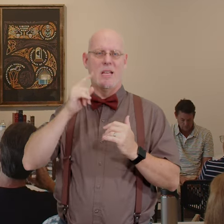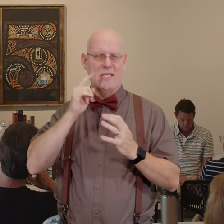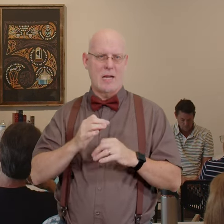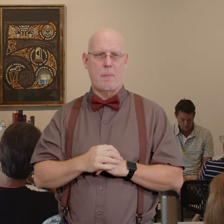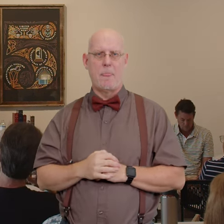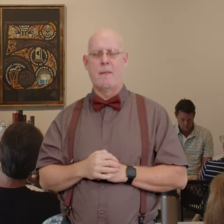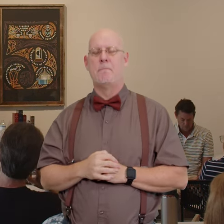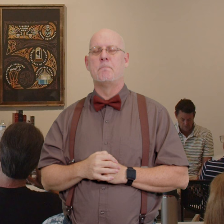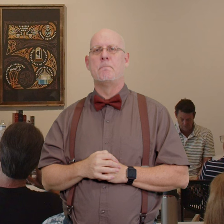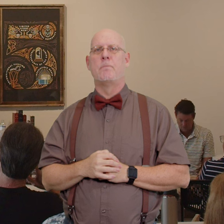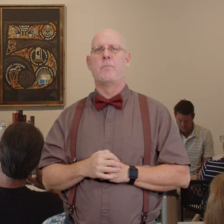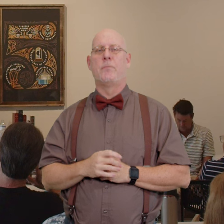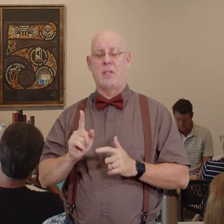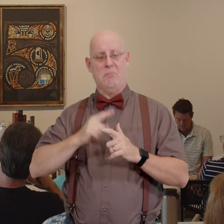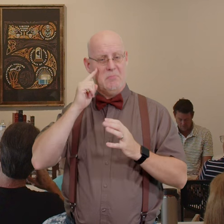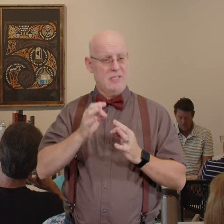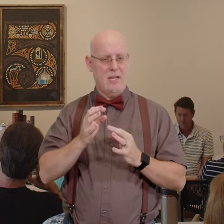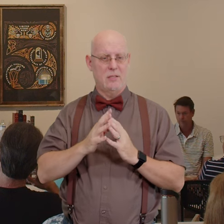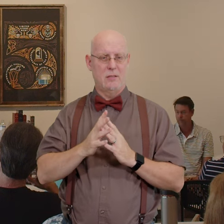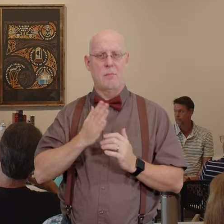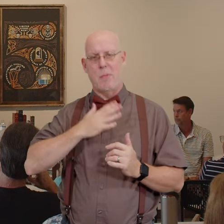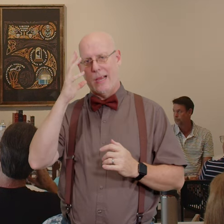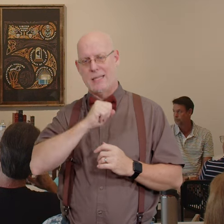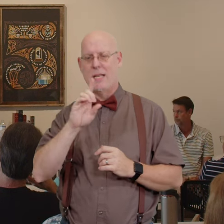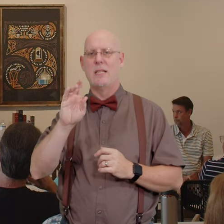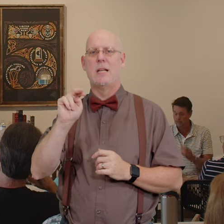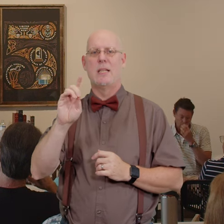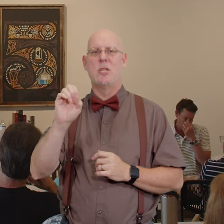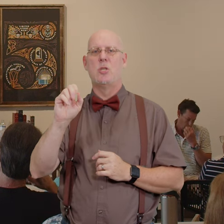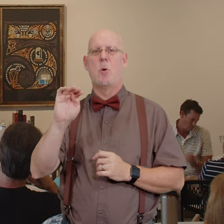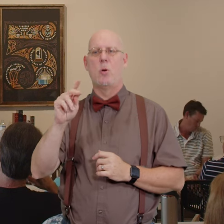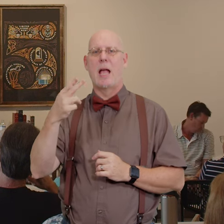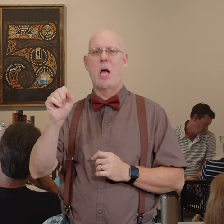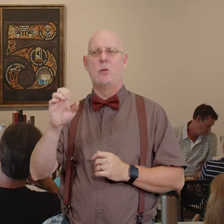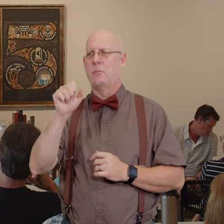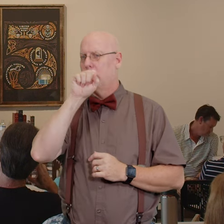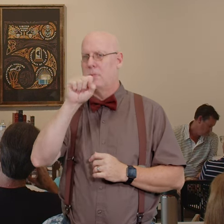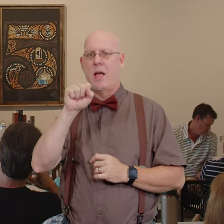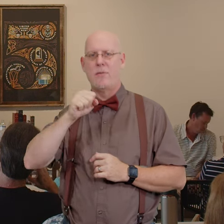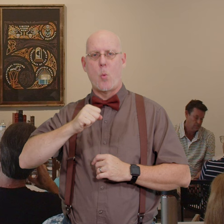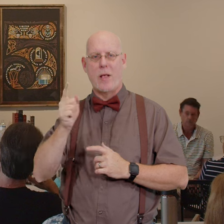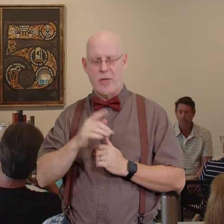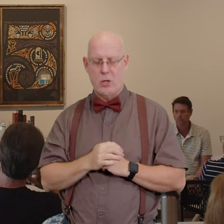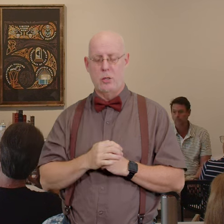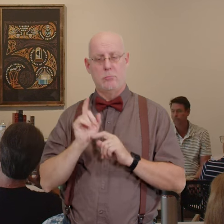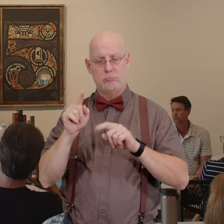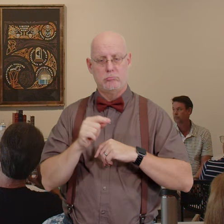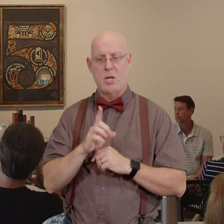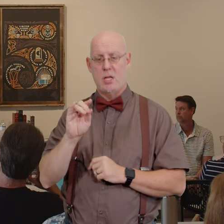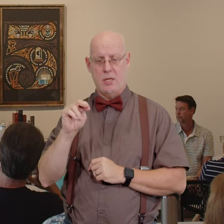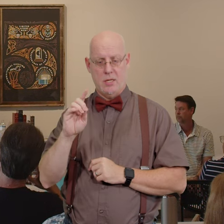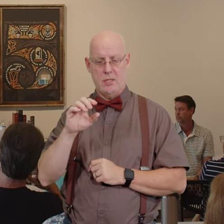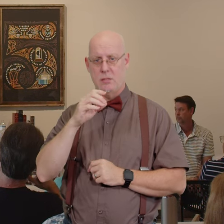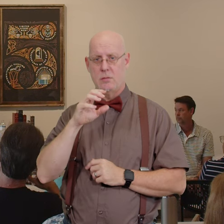haven't decided yet. And and then he decided, and it was my guess, Dunedin Smokehouse. He loves the wings there. And we went